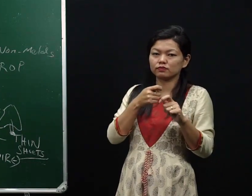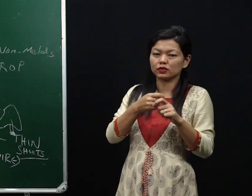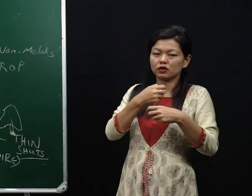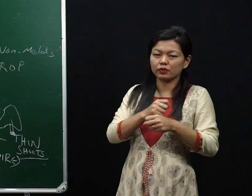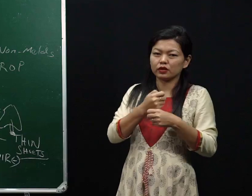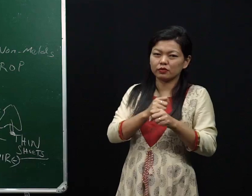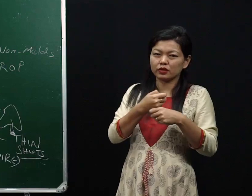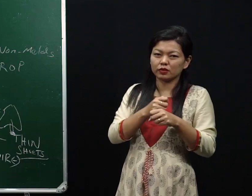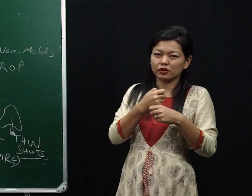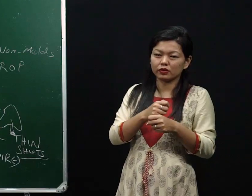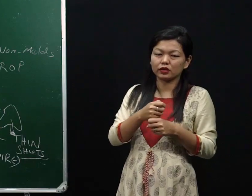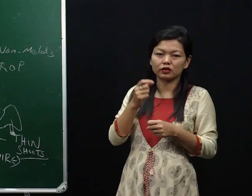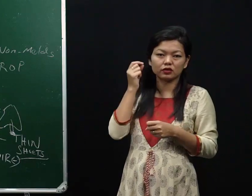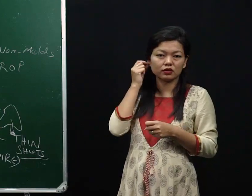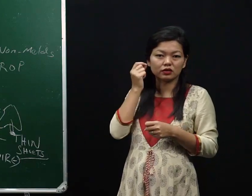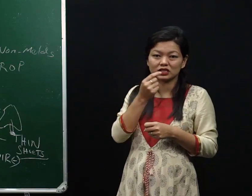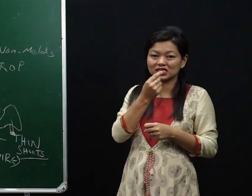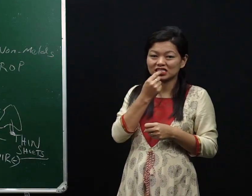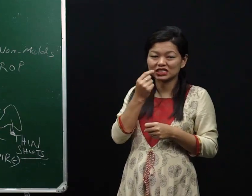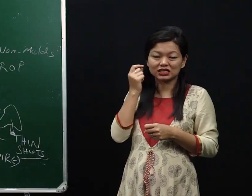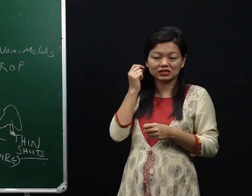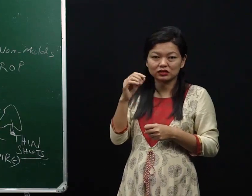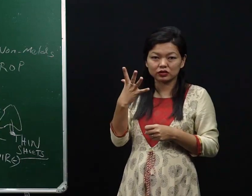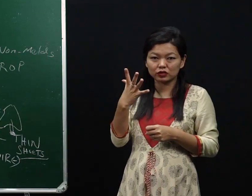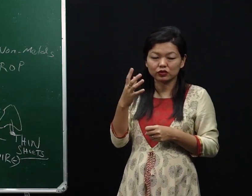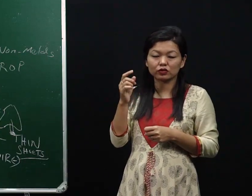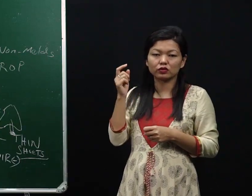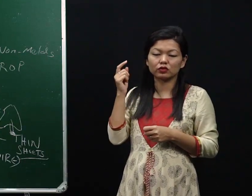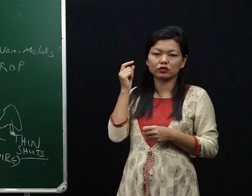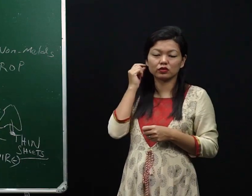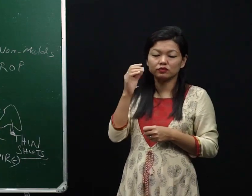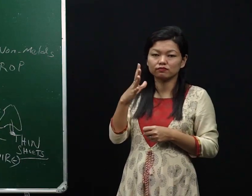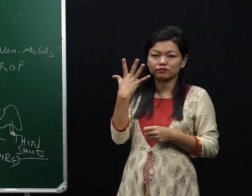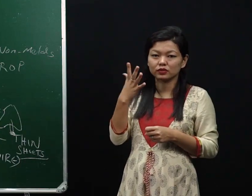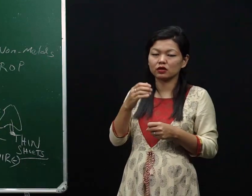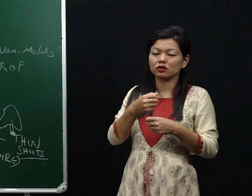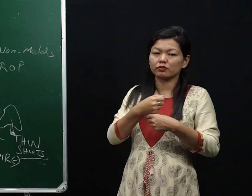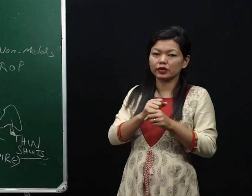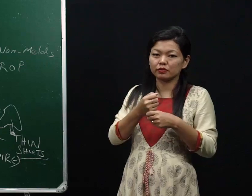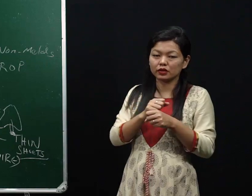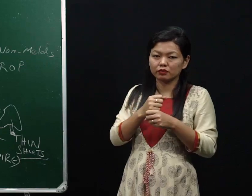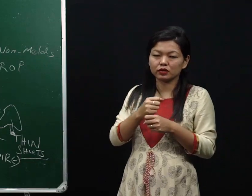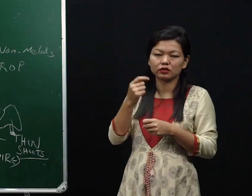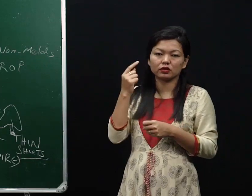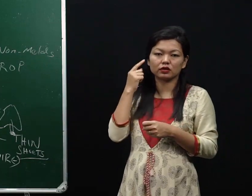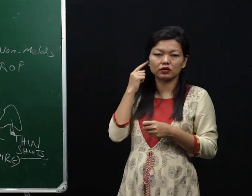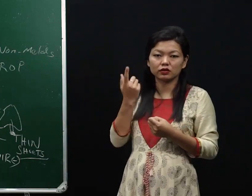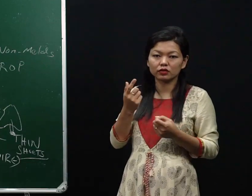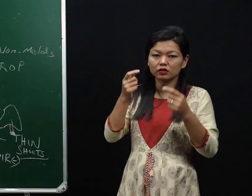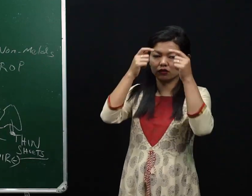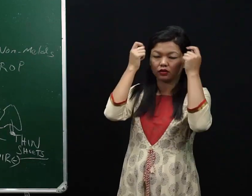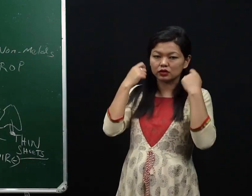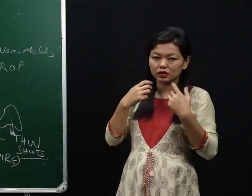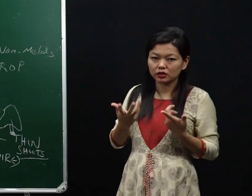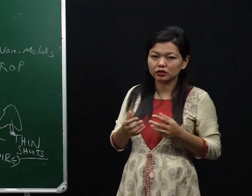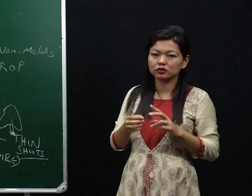gold, jewelries, like gold, silver, right? All these are metals. So now they will fall under